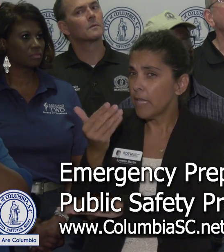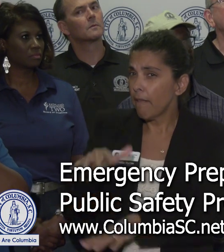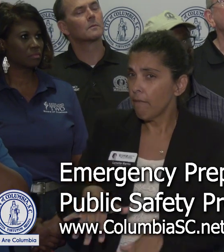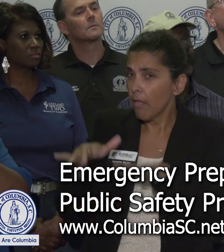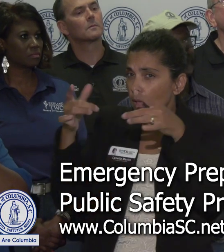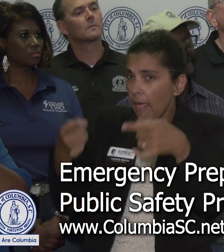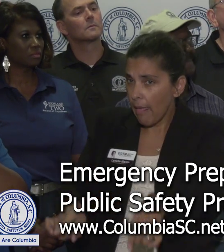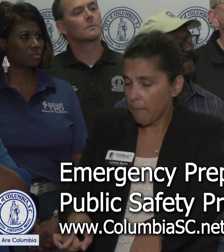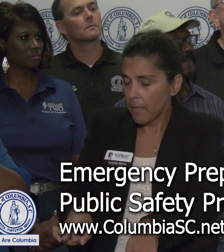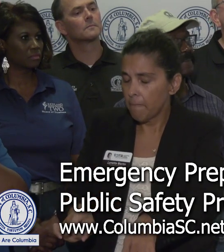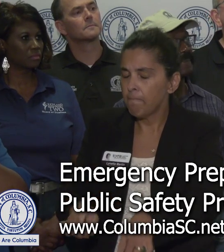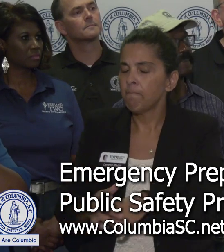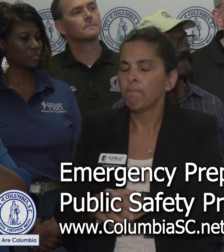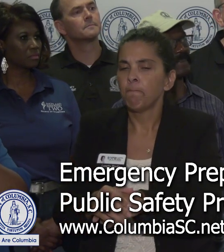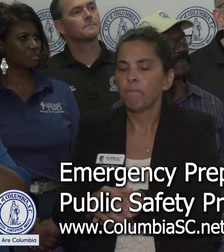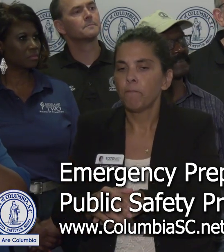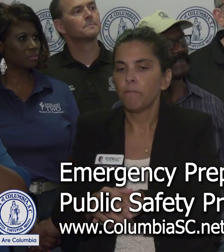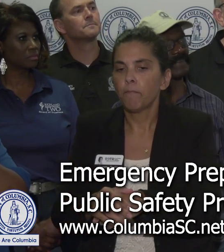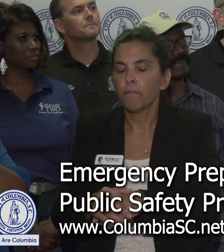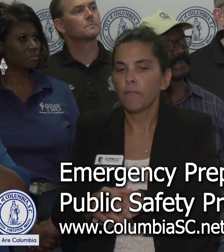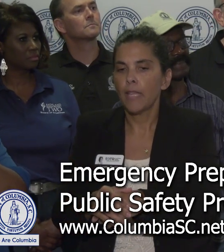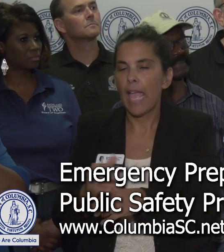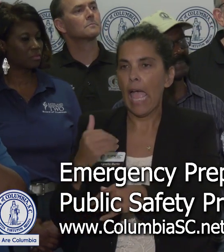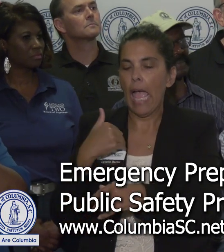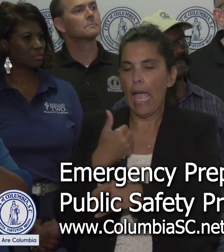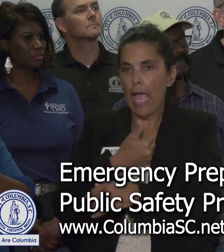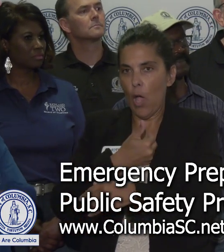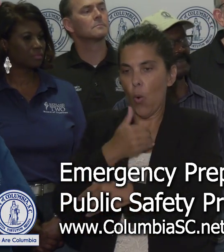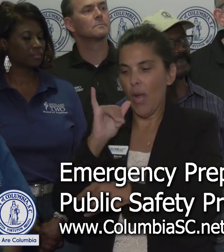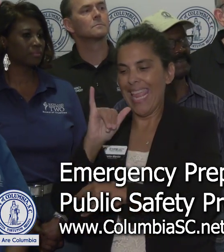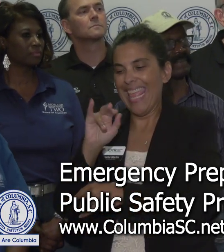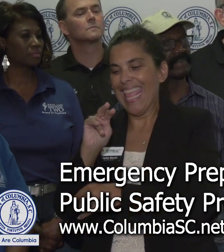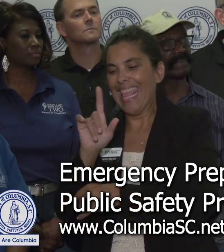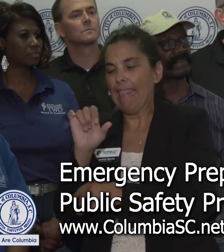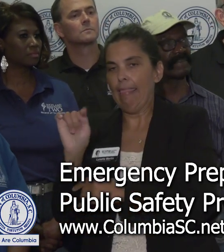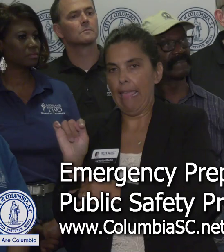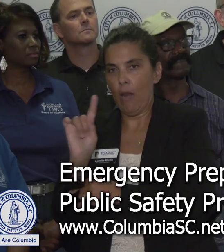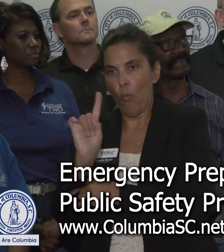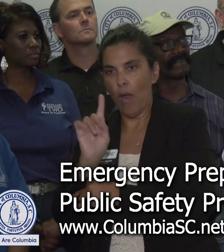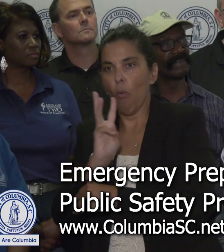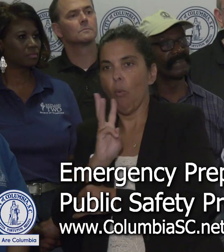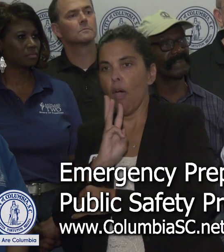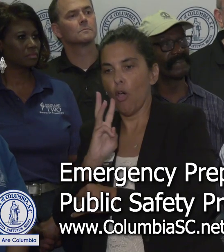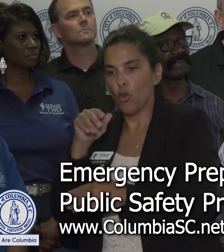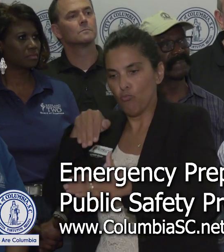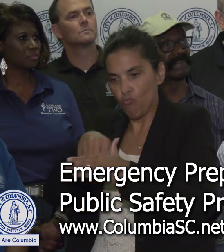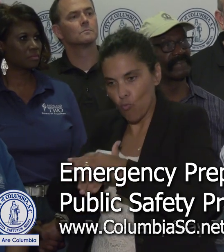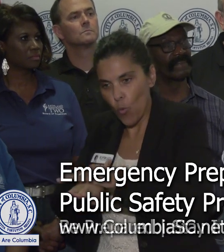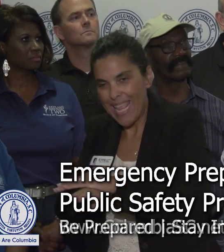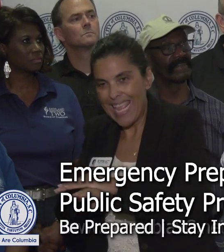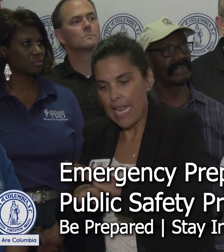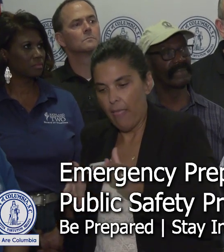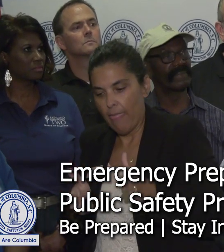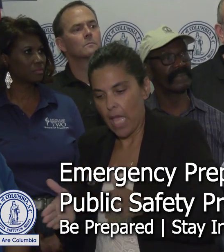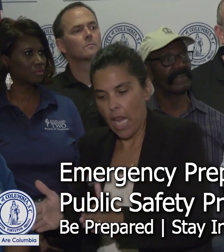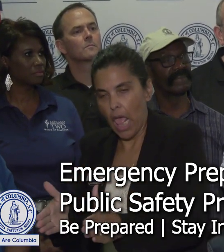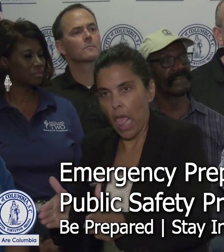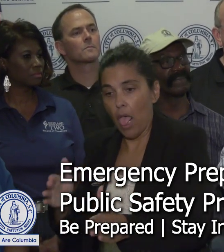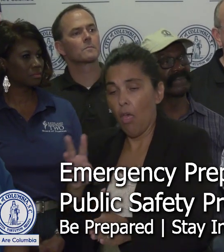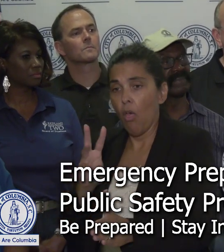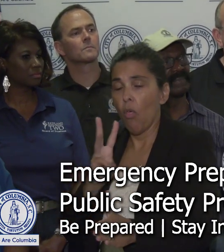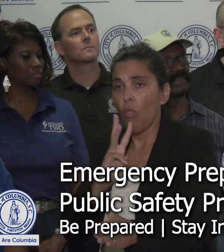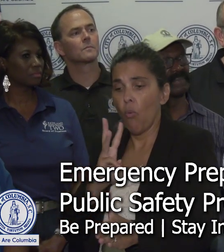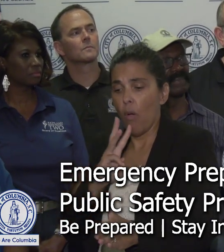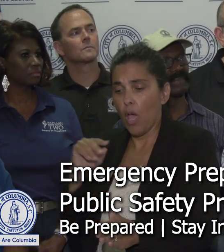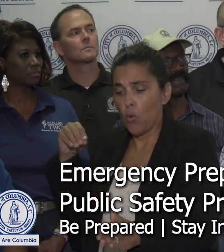2015, we at our Headgate Inlet to the canal, the great flow that came from